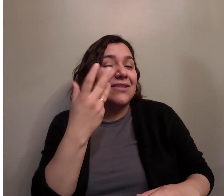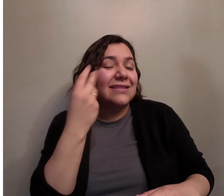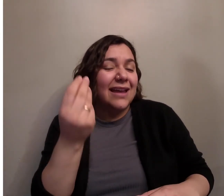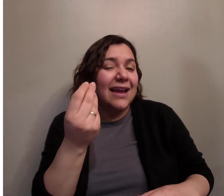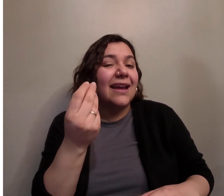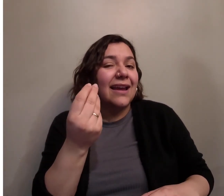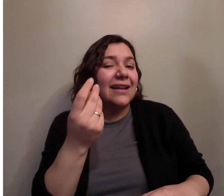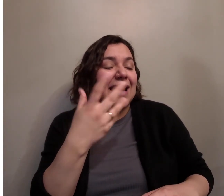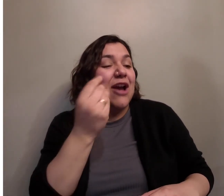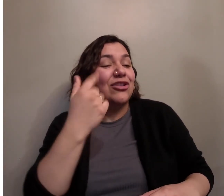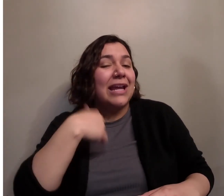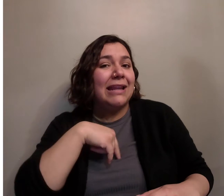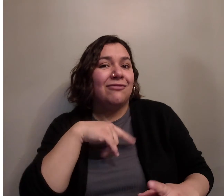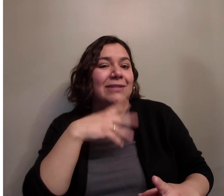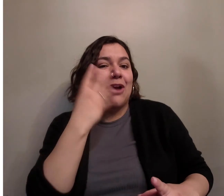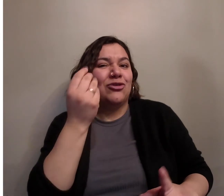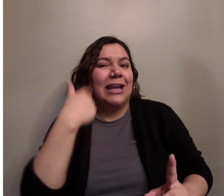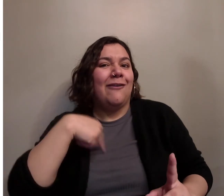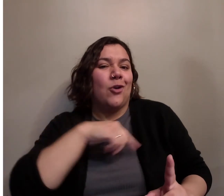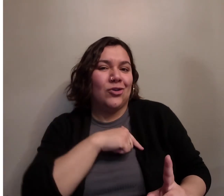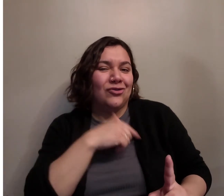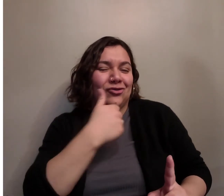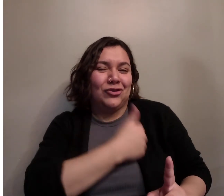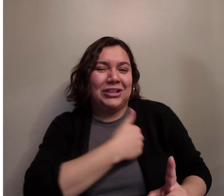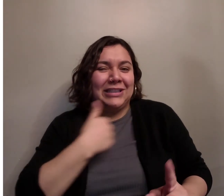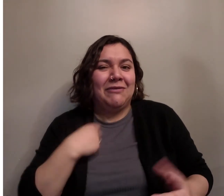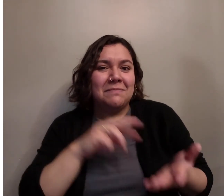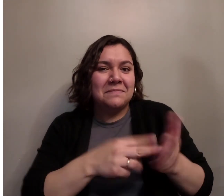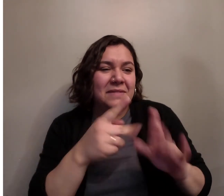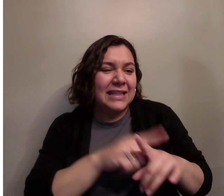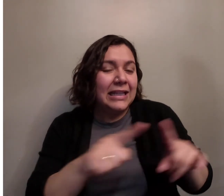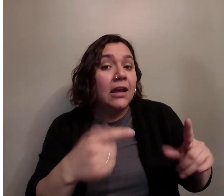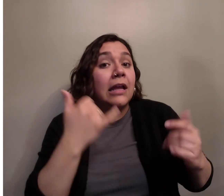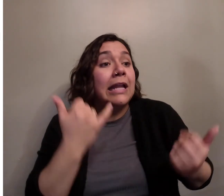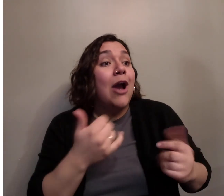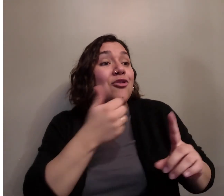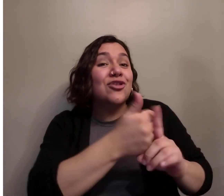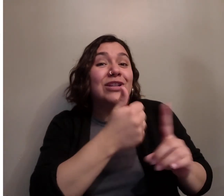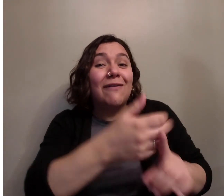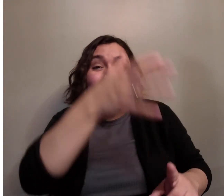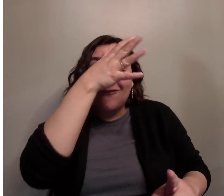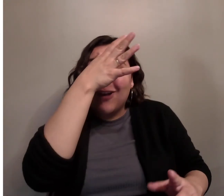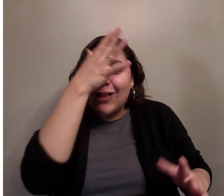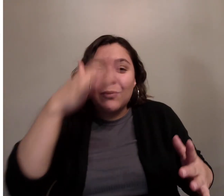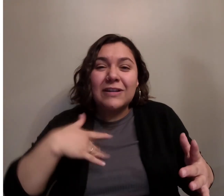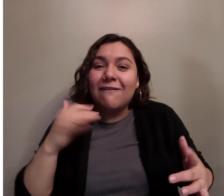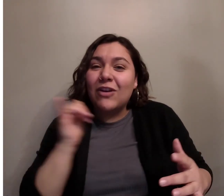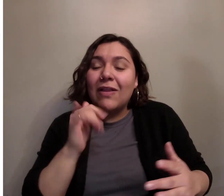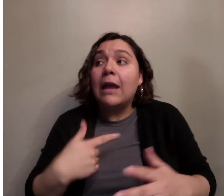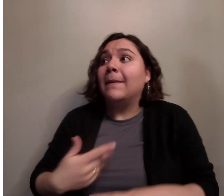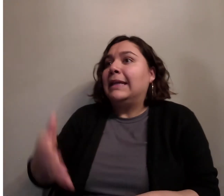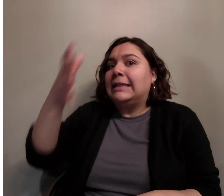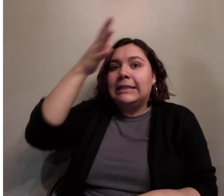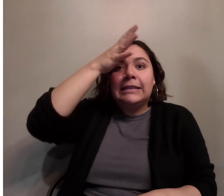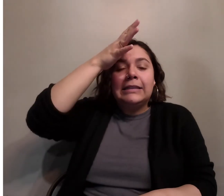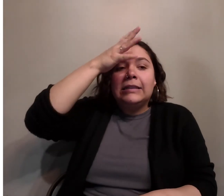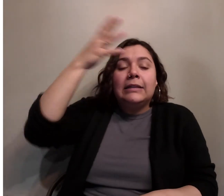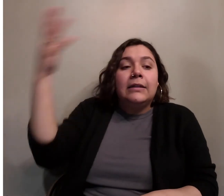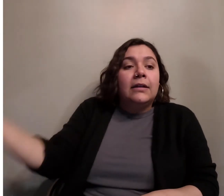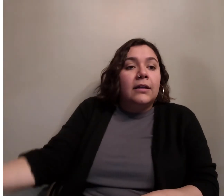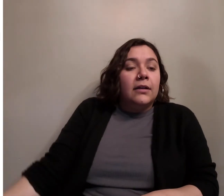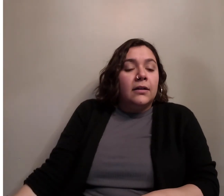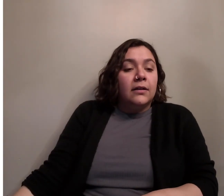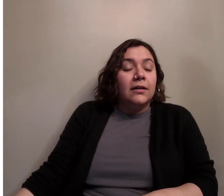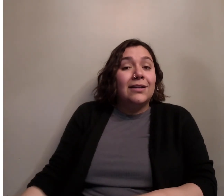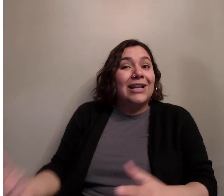home, and being outside of ourselves is difficult. Tell me, how is it being a father these days?